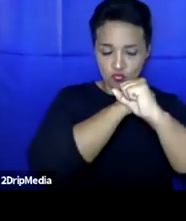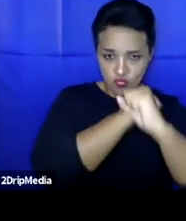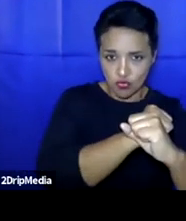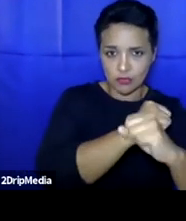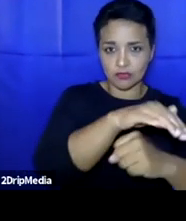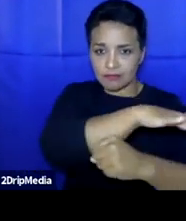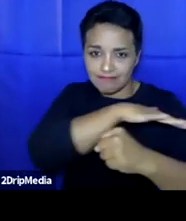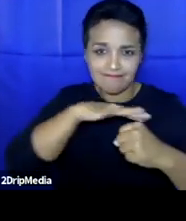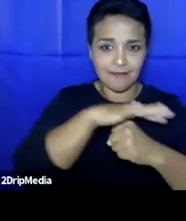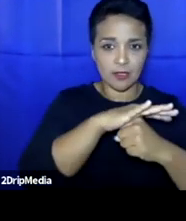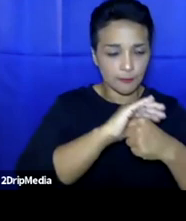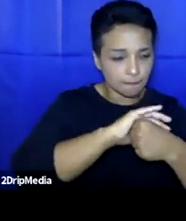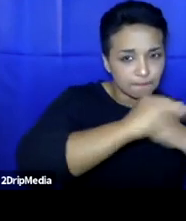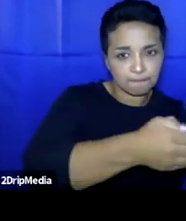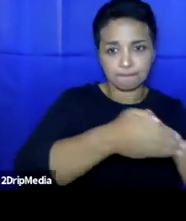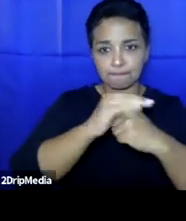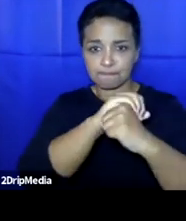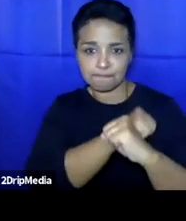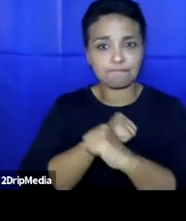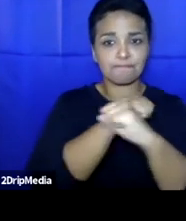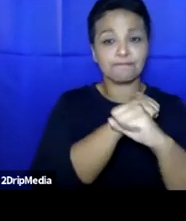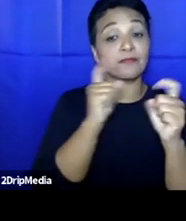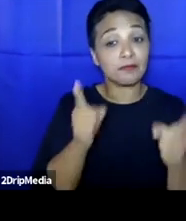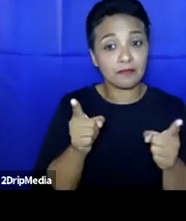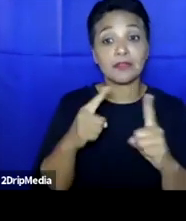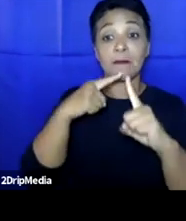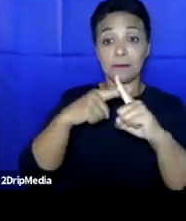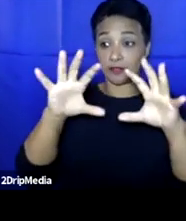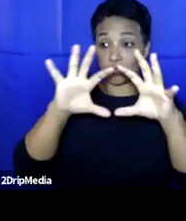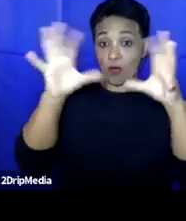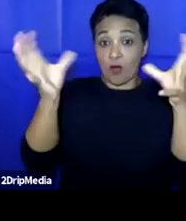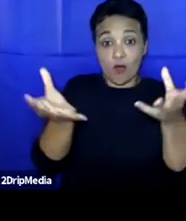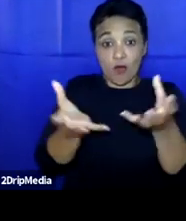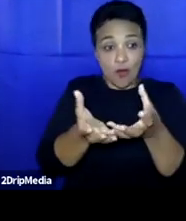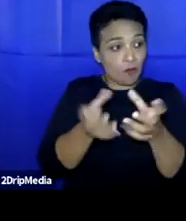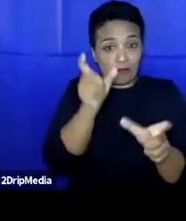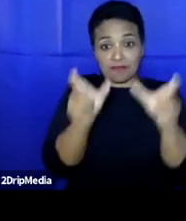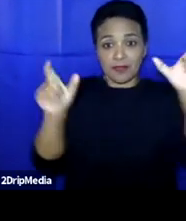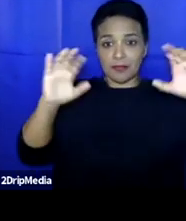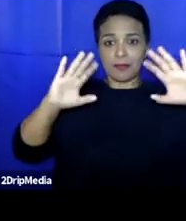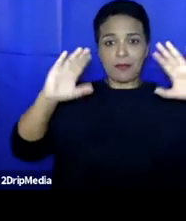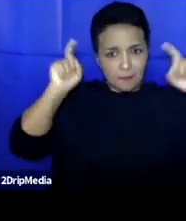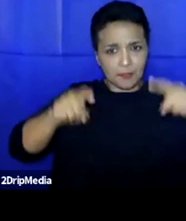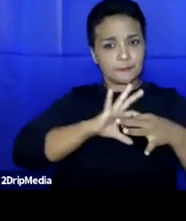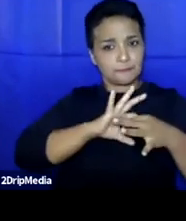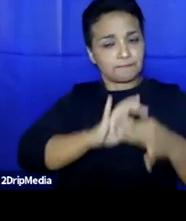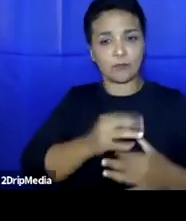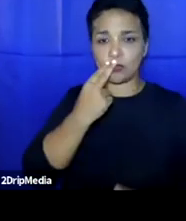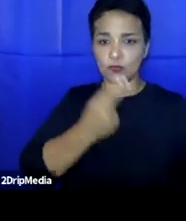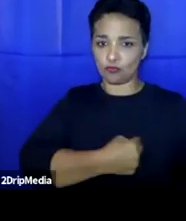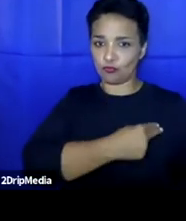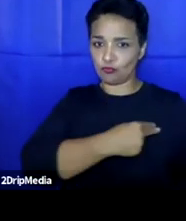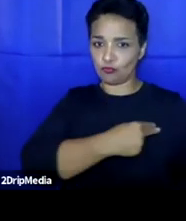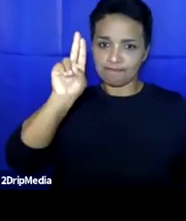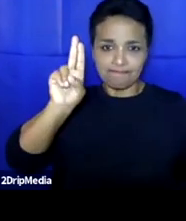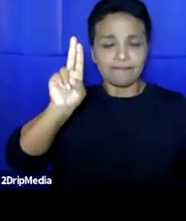areas. But at the same time, for global community to be able to really commit themselves to working on this, there ought to be